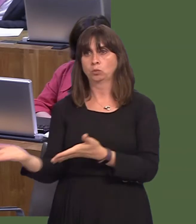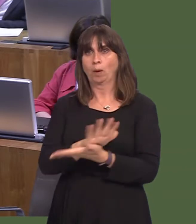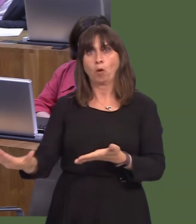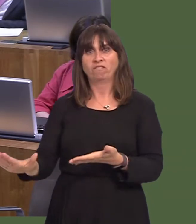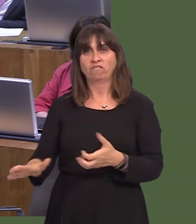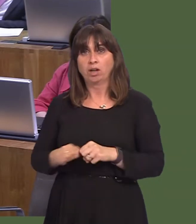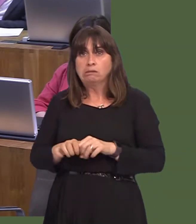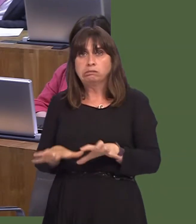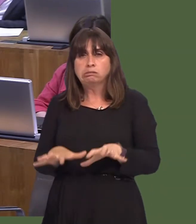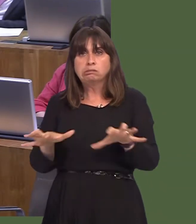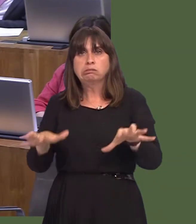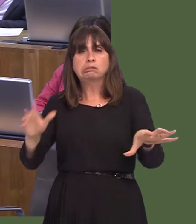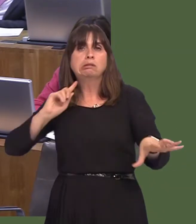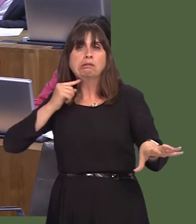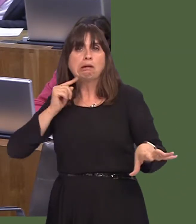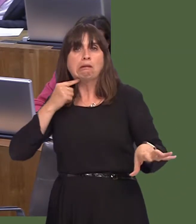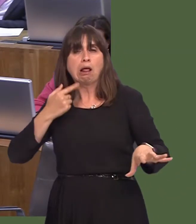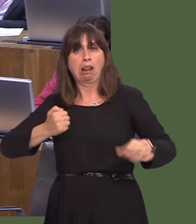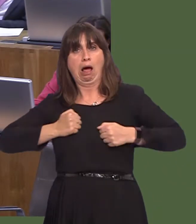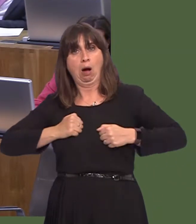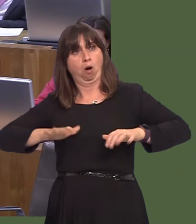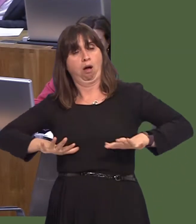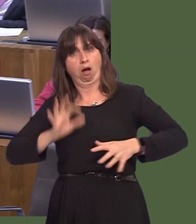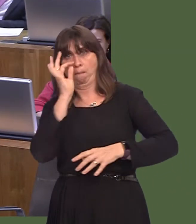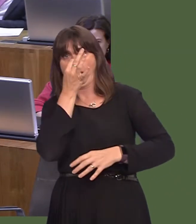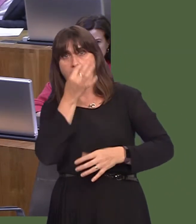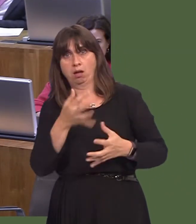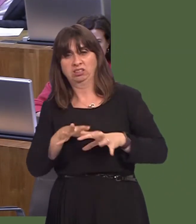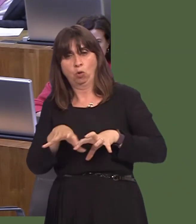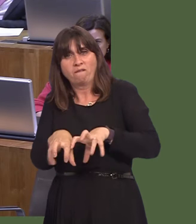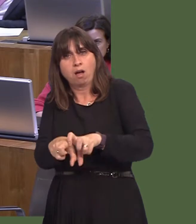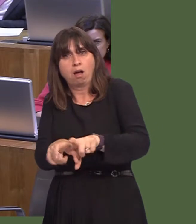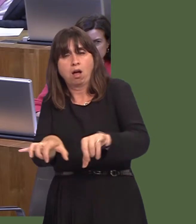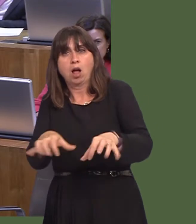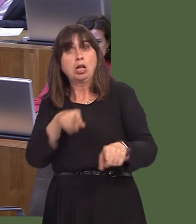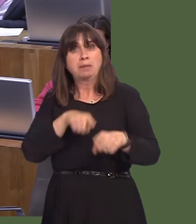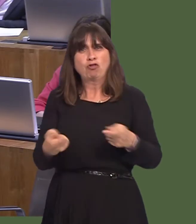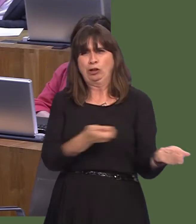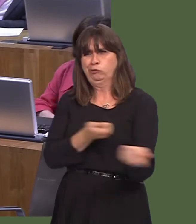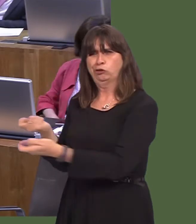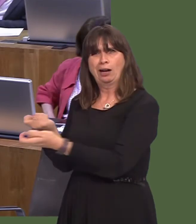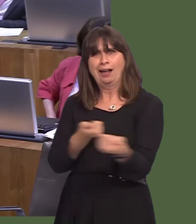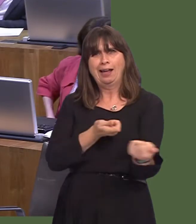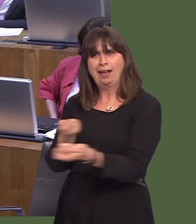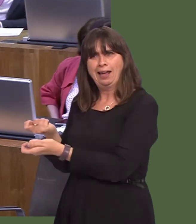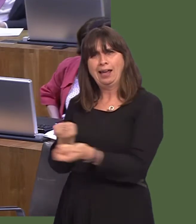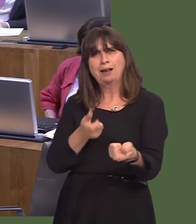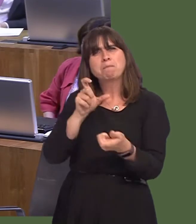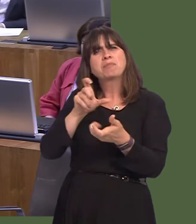have actively funded innovative trials. Two things. First of all, chemical treatments, but